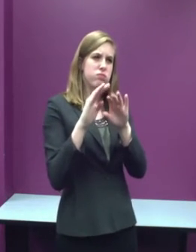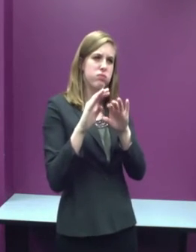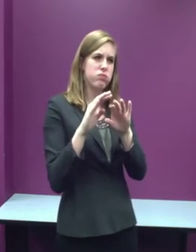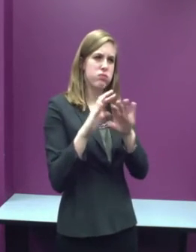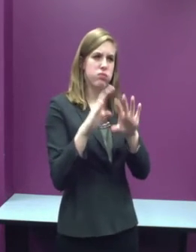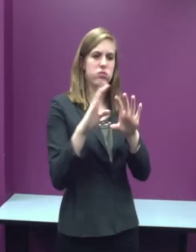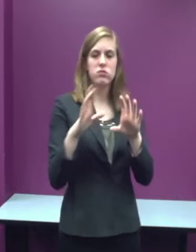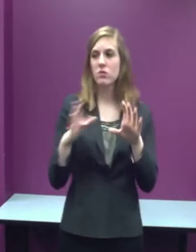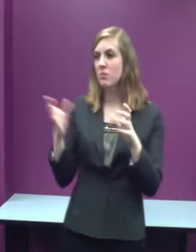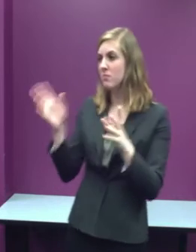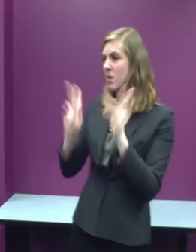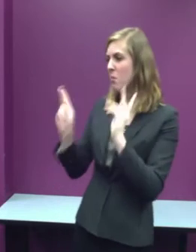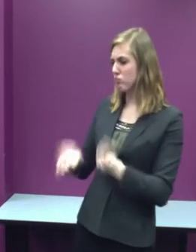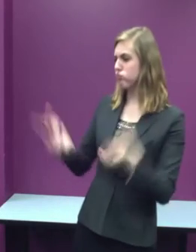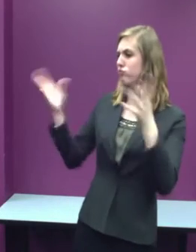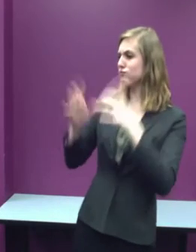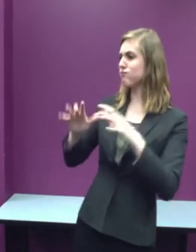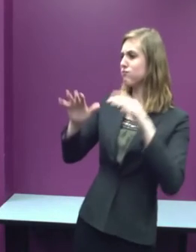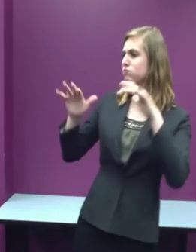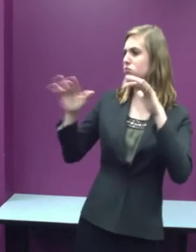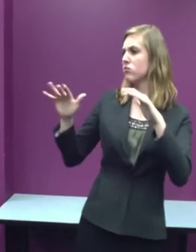The encounter did not go well.